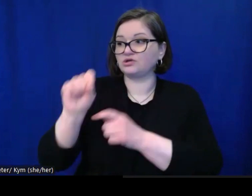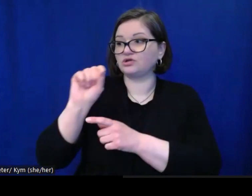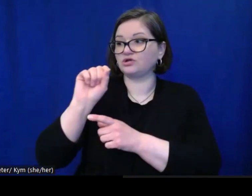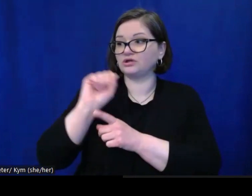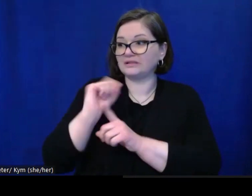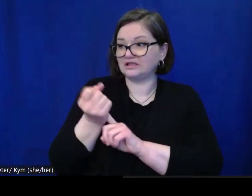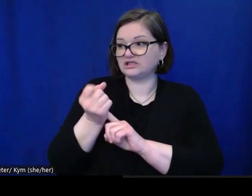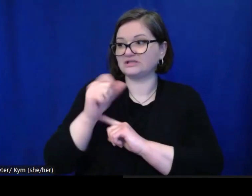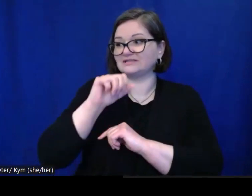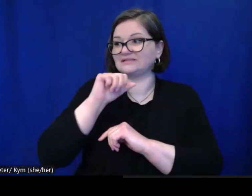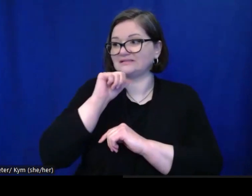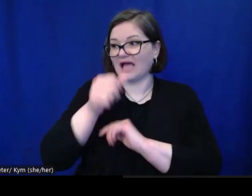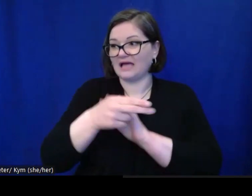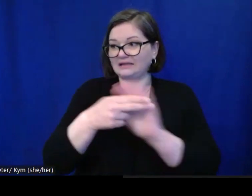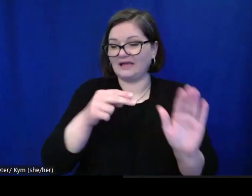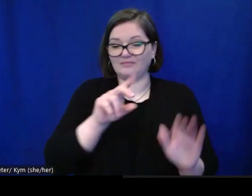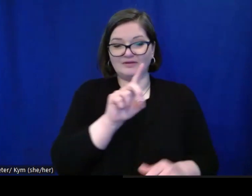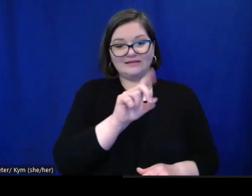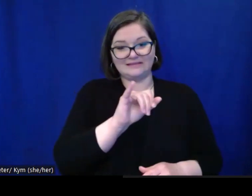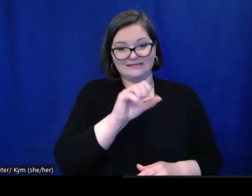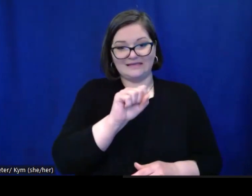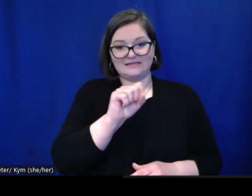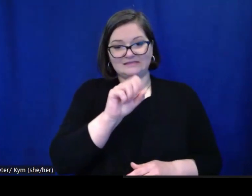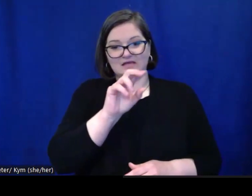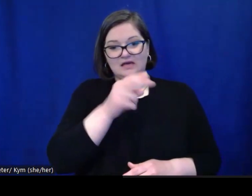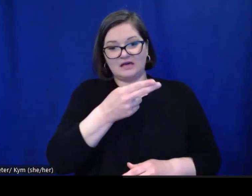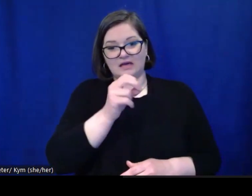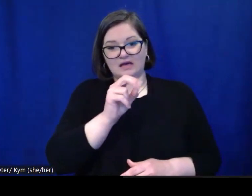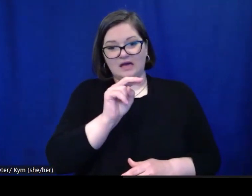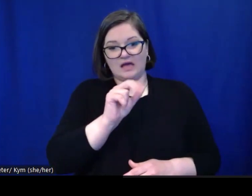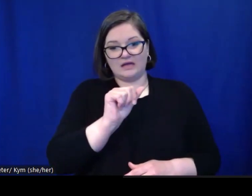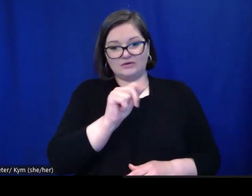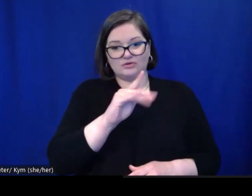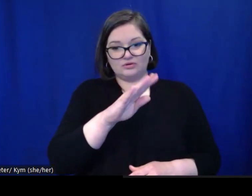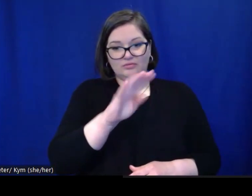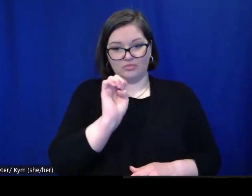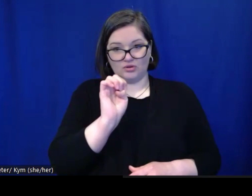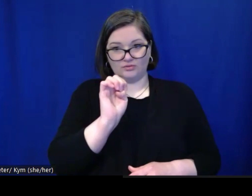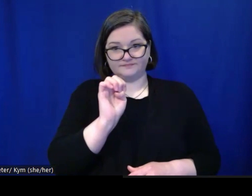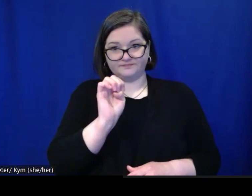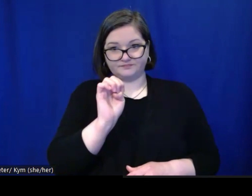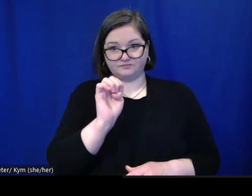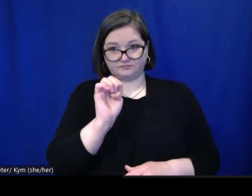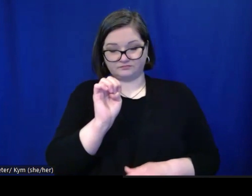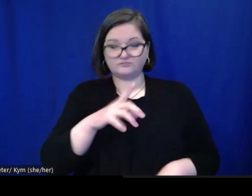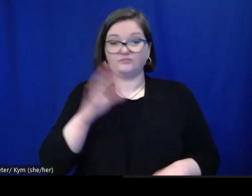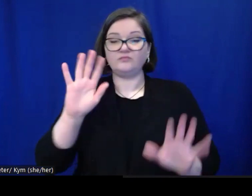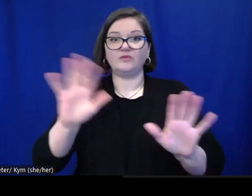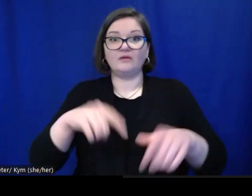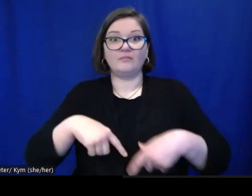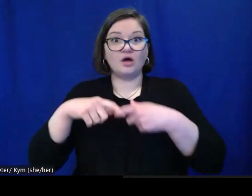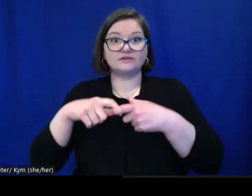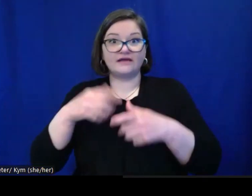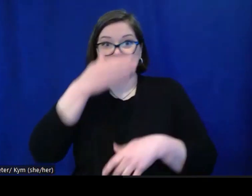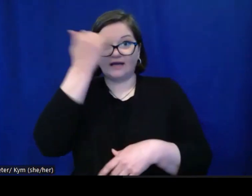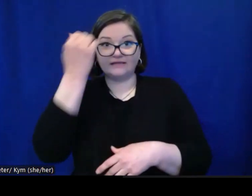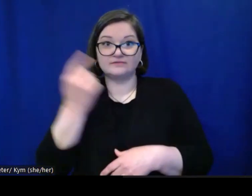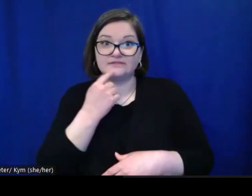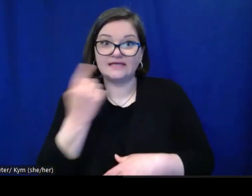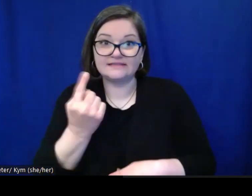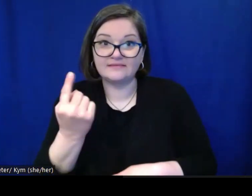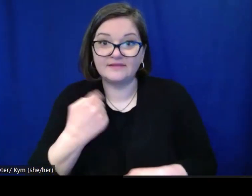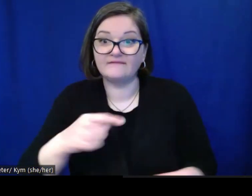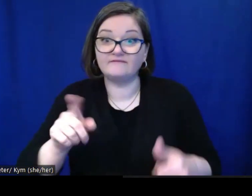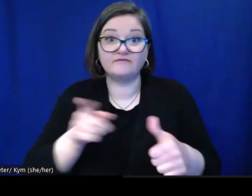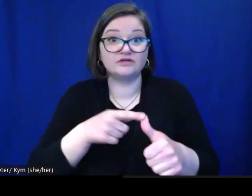dishonorable. When we look at, pause for a second, forgot to say something. One is I am not speaking on